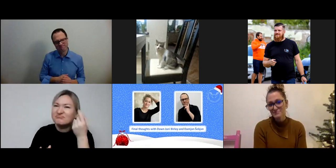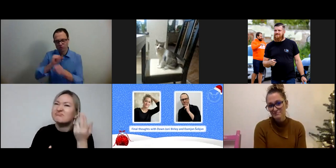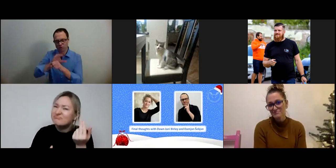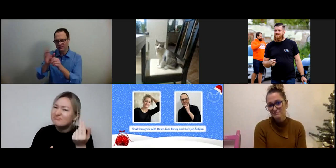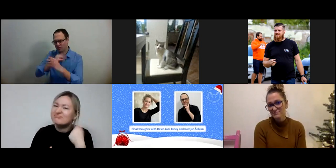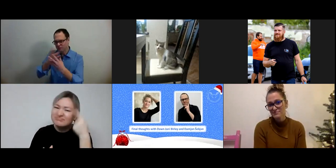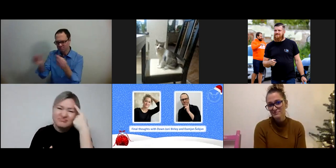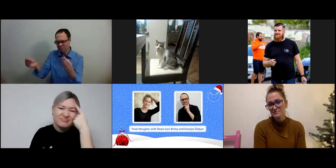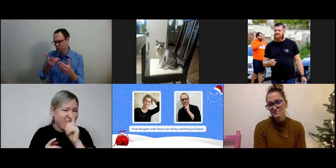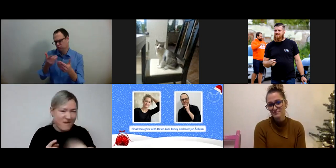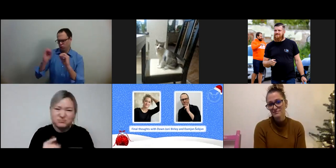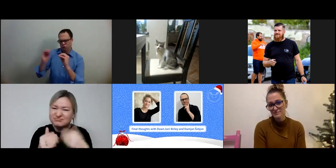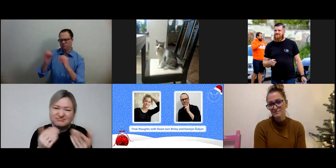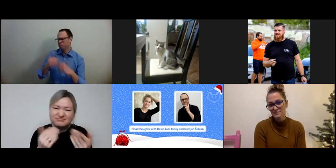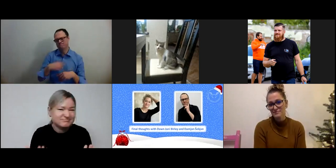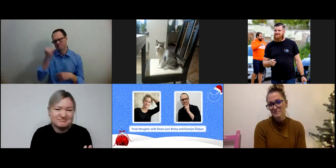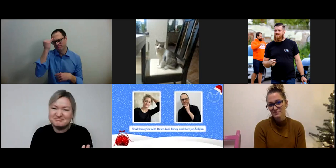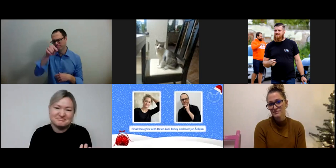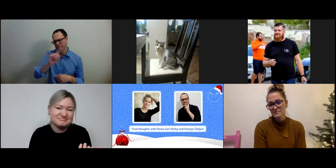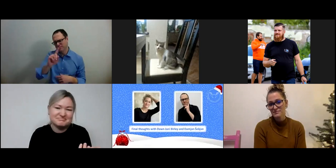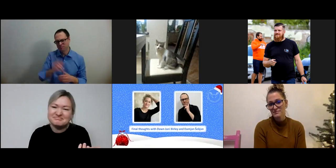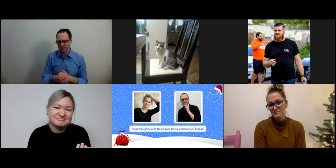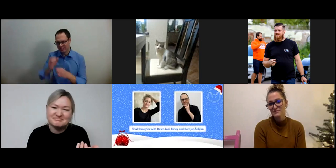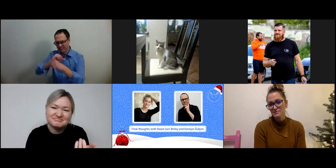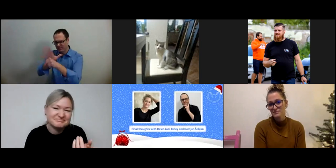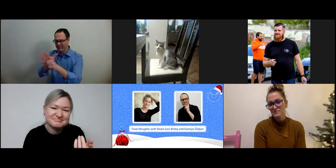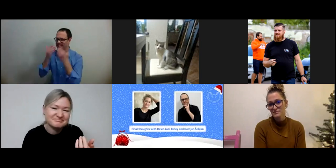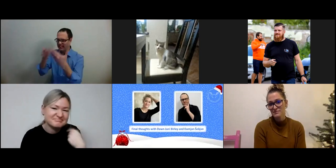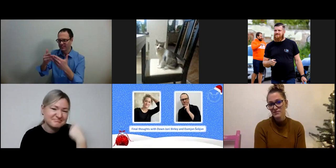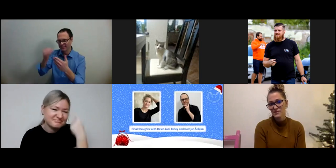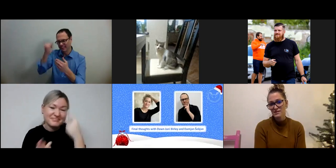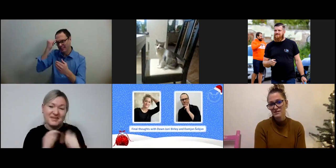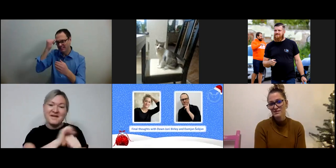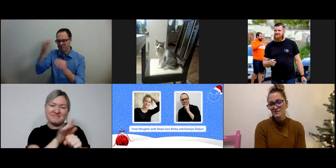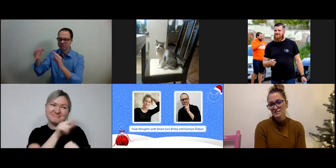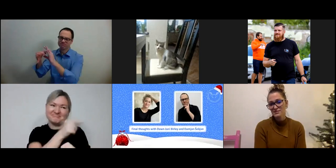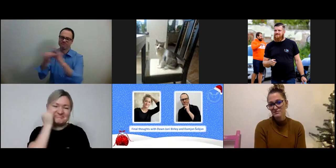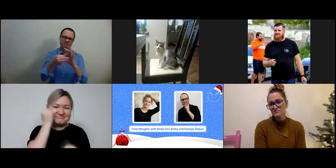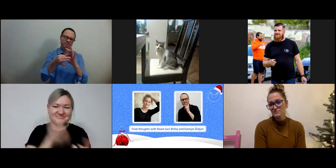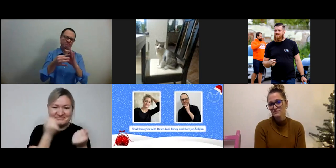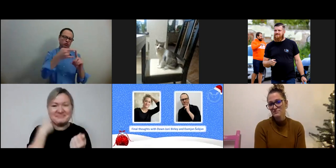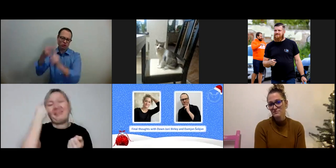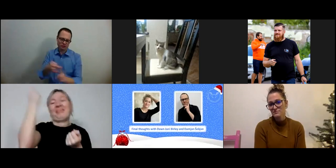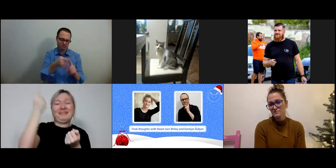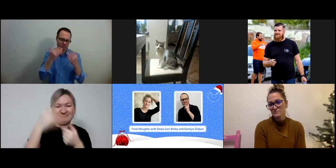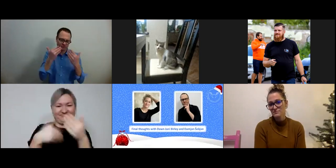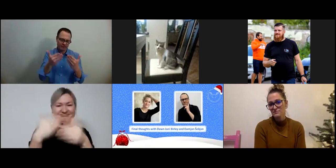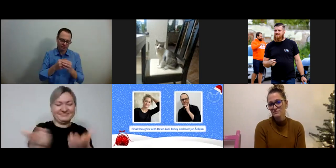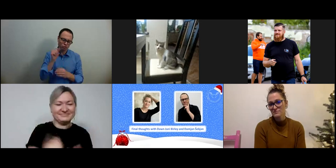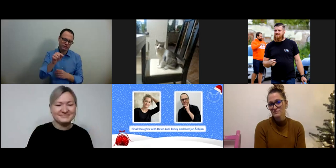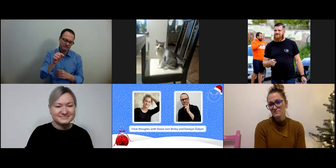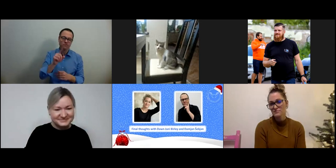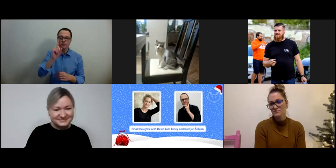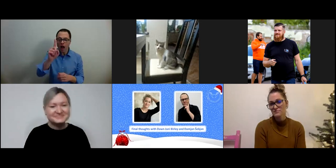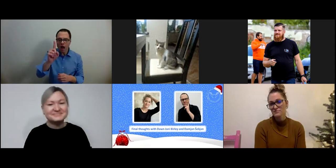this would have ever happened? Maybe not. You're right. So we have to be grateful in a way to